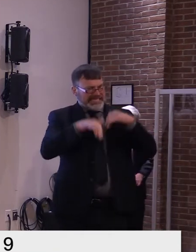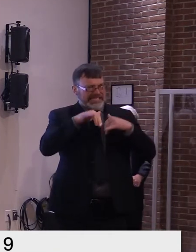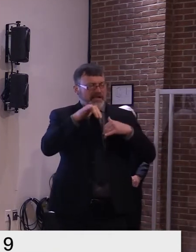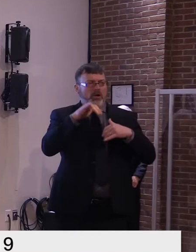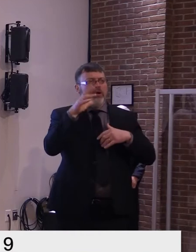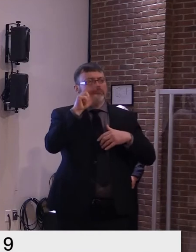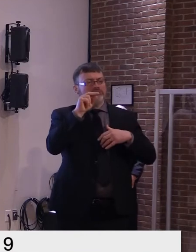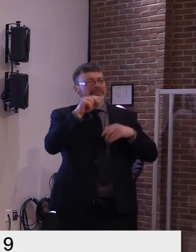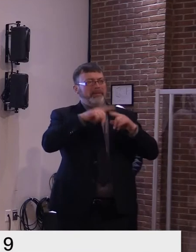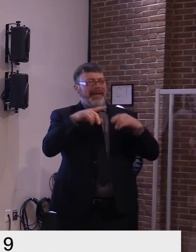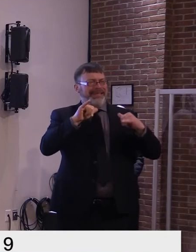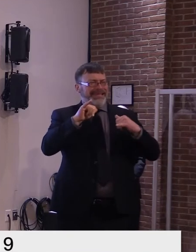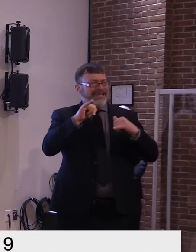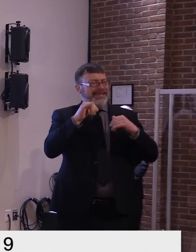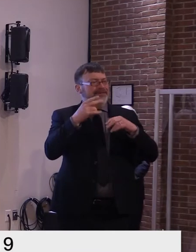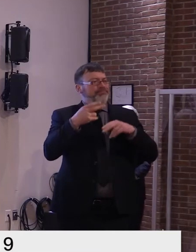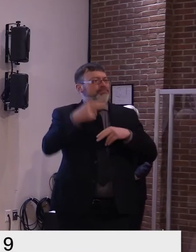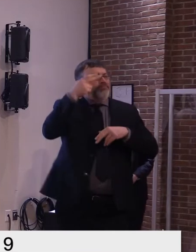This is our